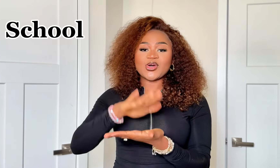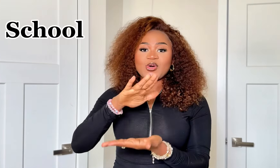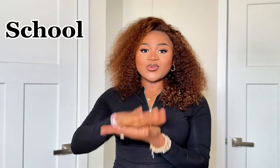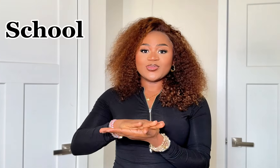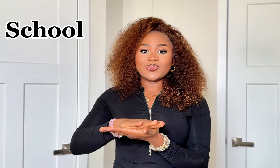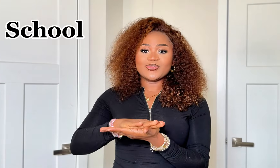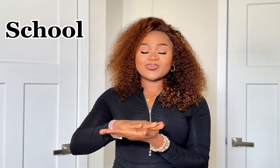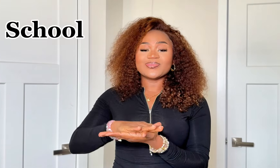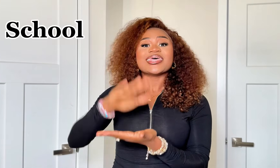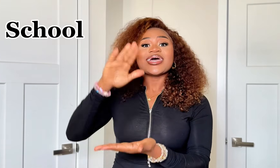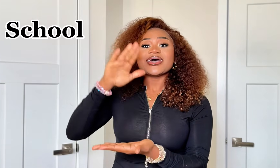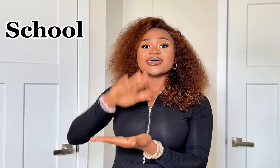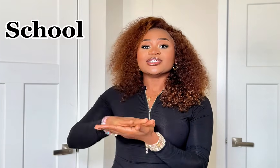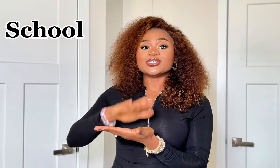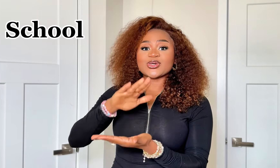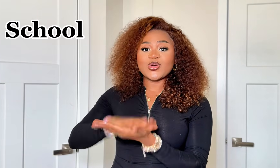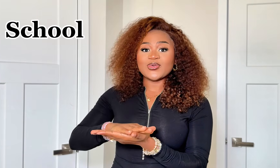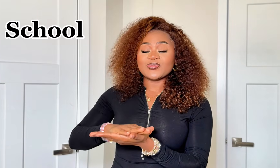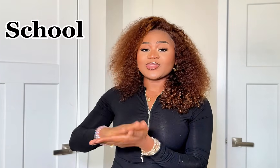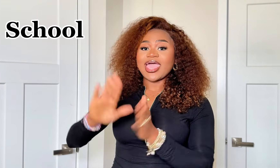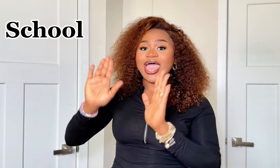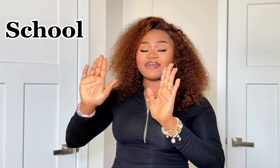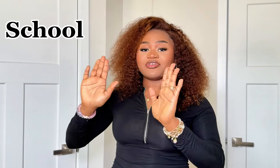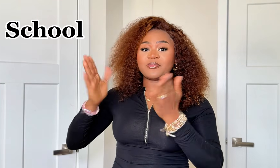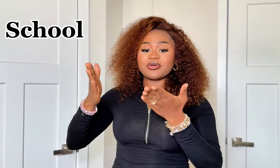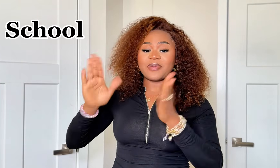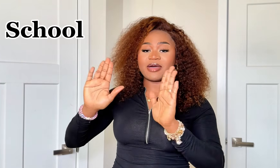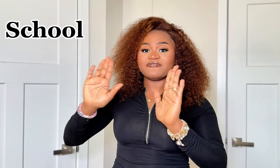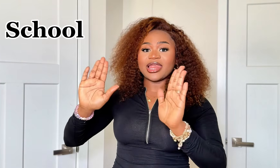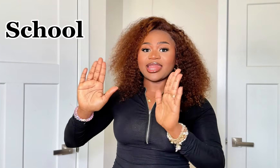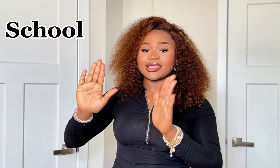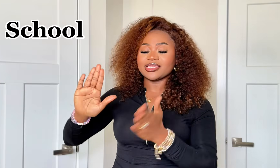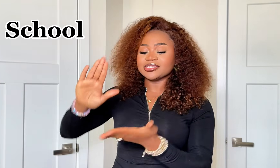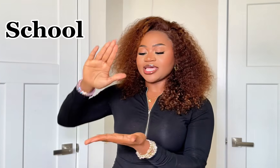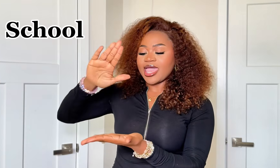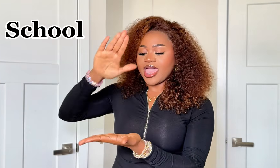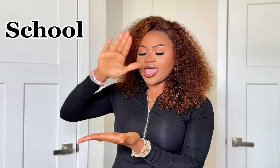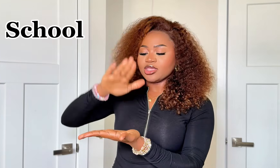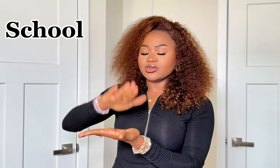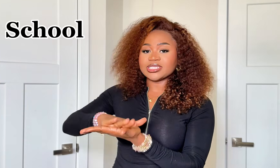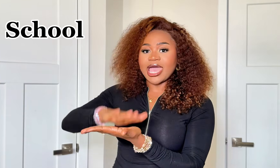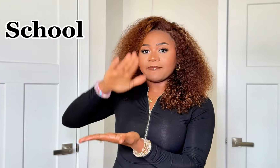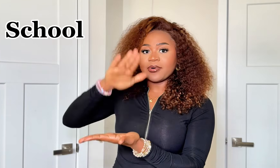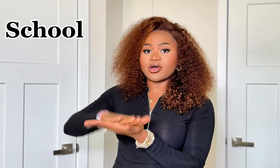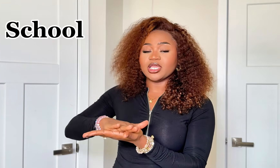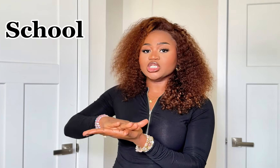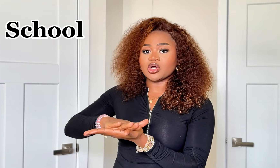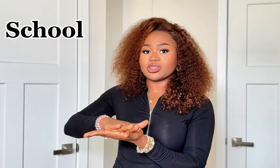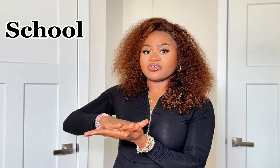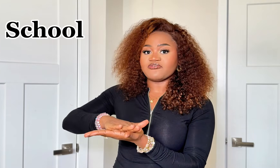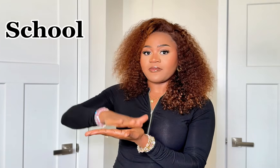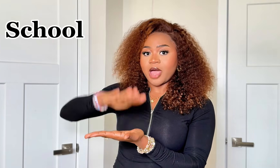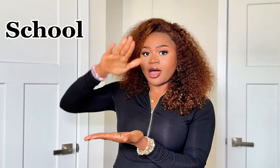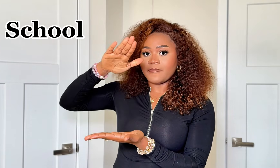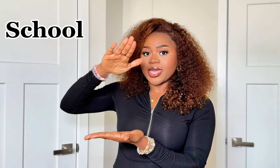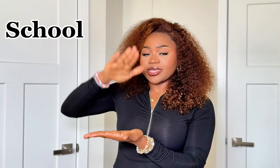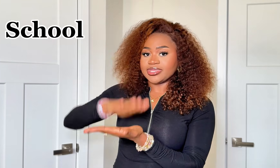School. School. Have your both palm flat like this and you tap on each other from up,